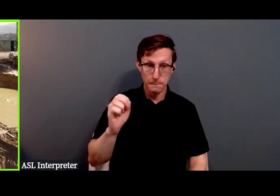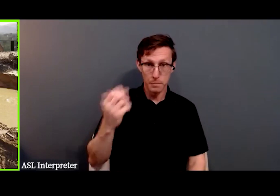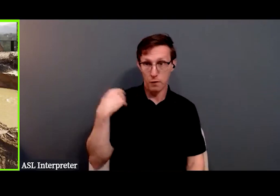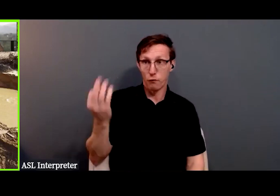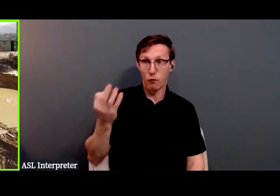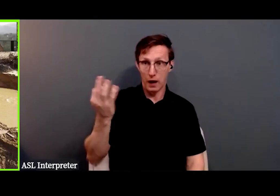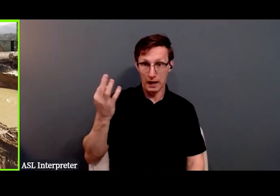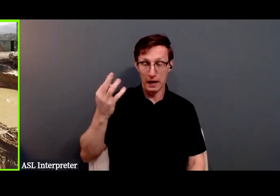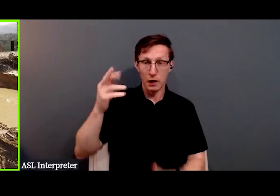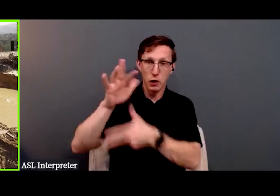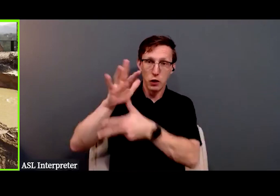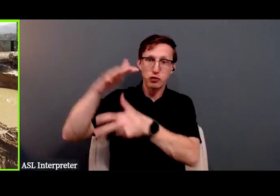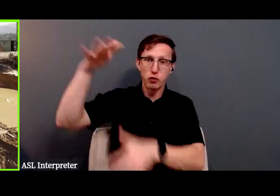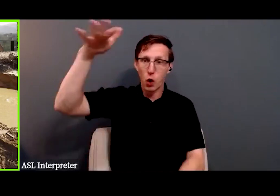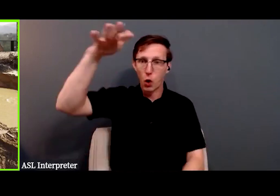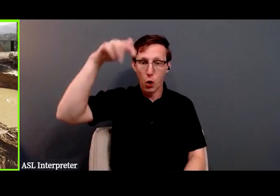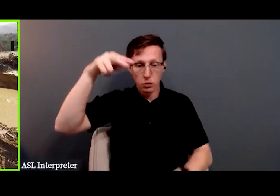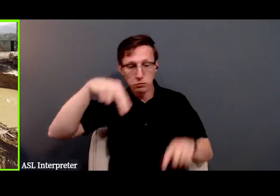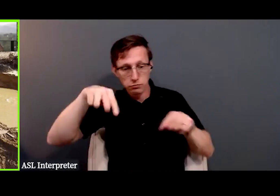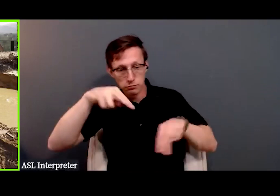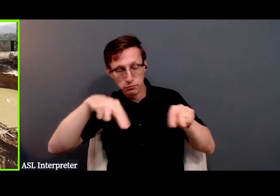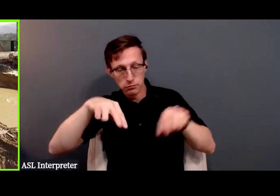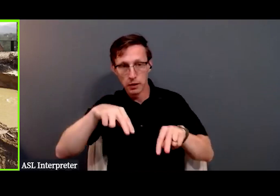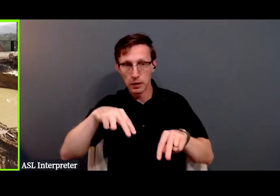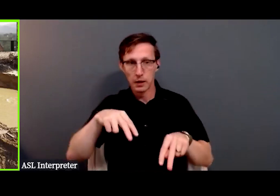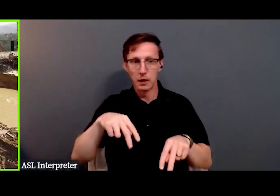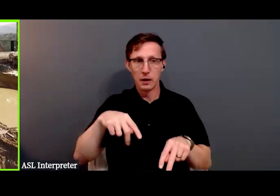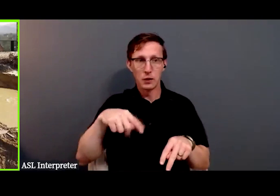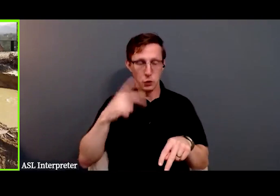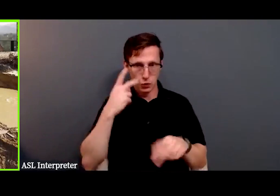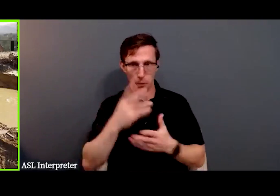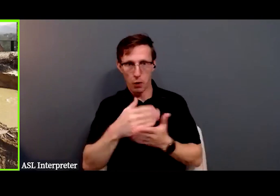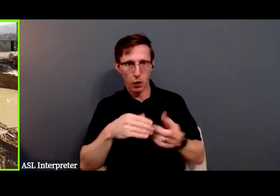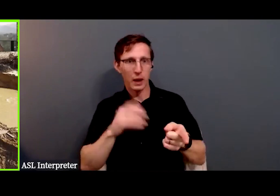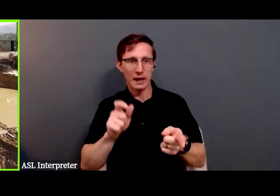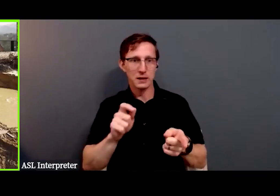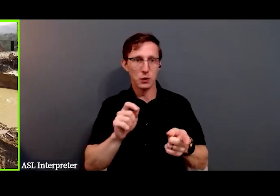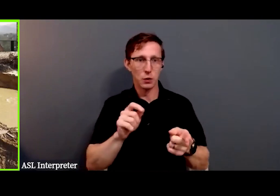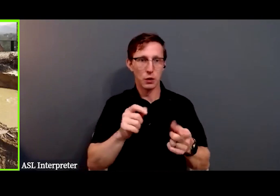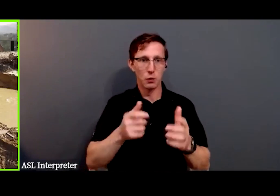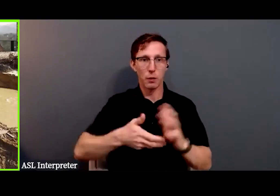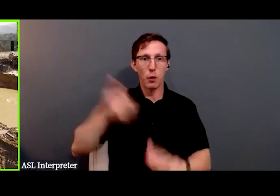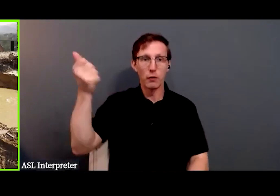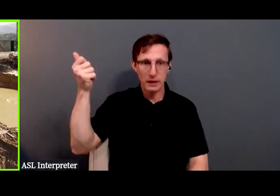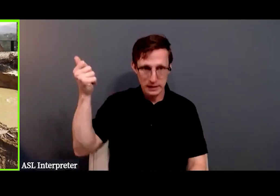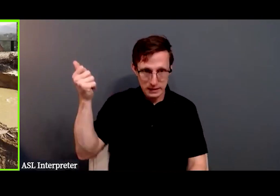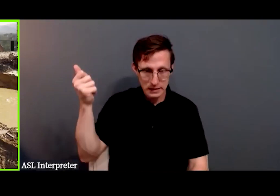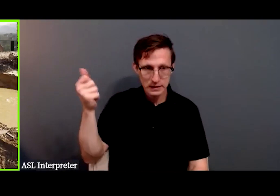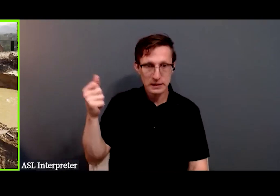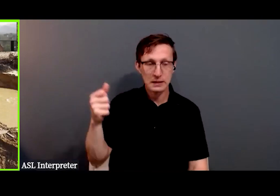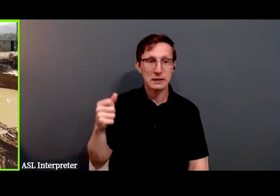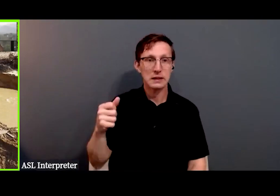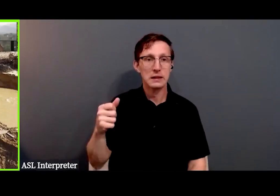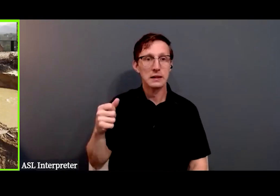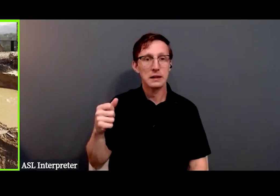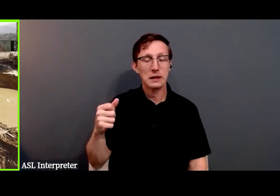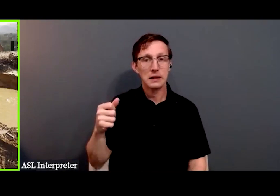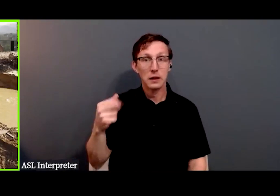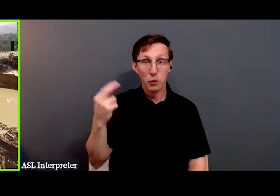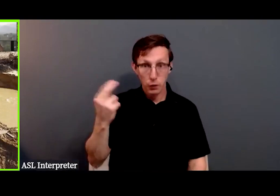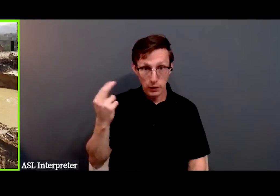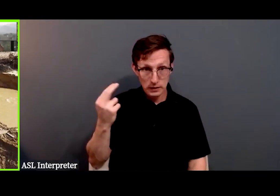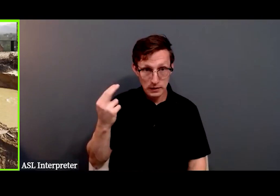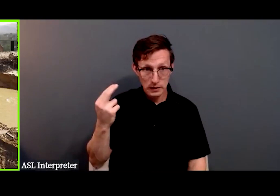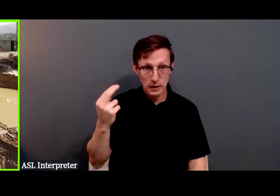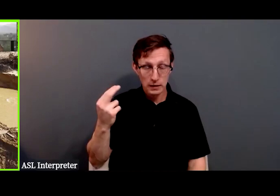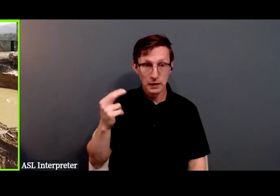and we did that because we have a longer way to go to connect this bypass line, but that's because we were able to put a camera in that